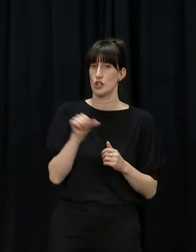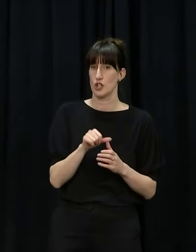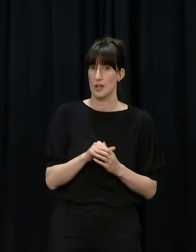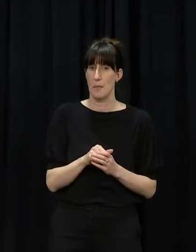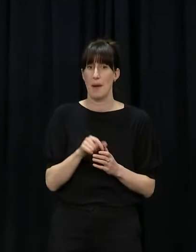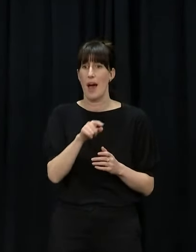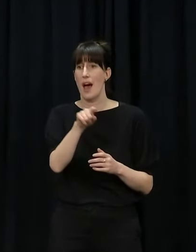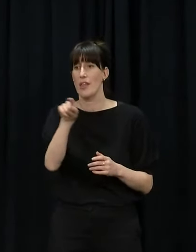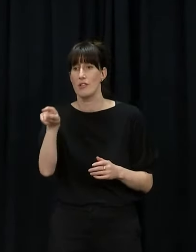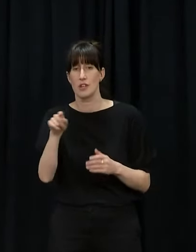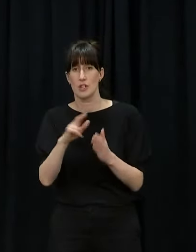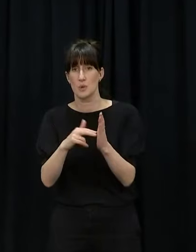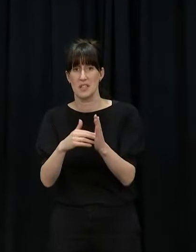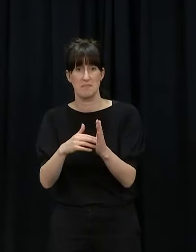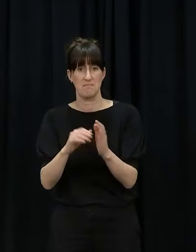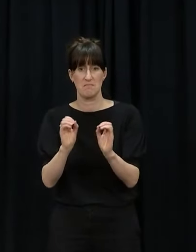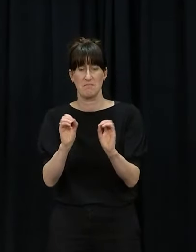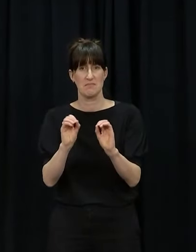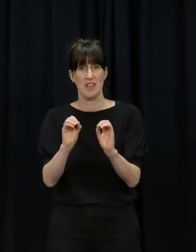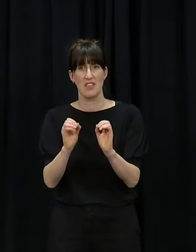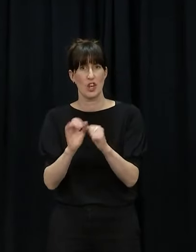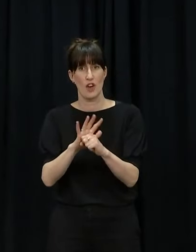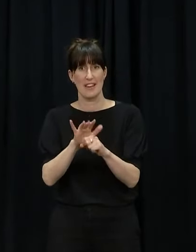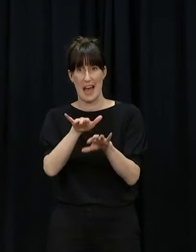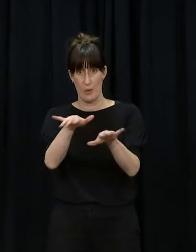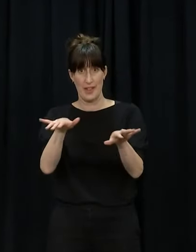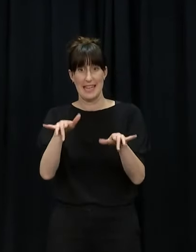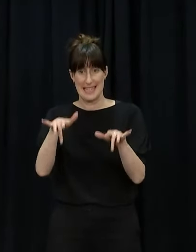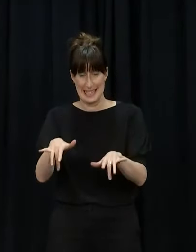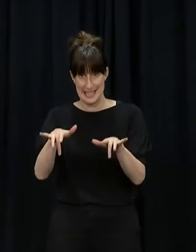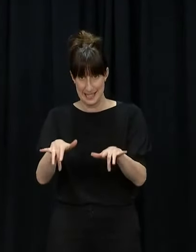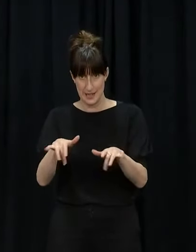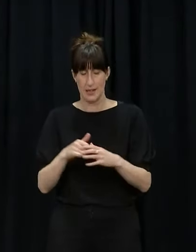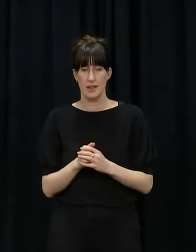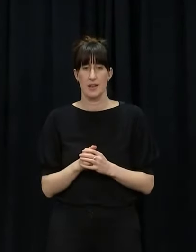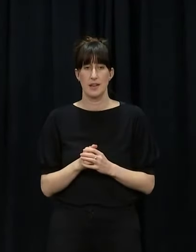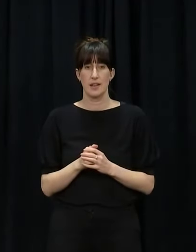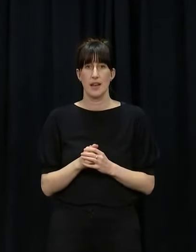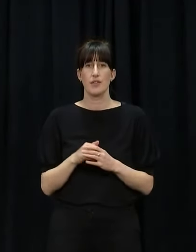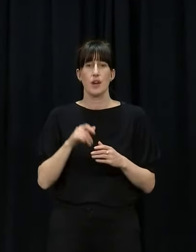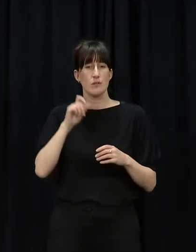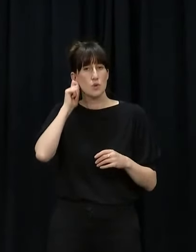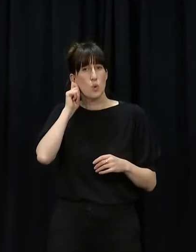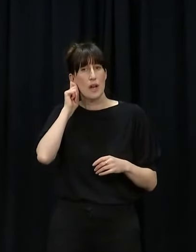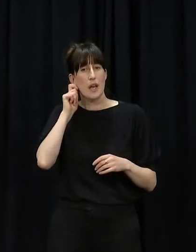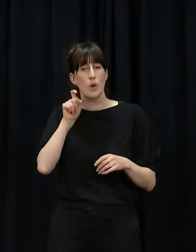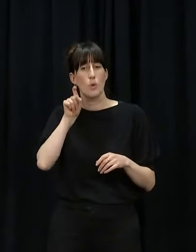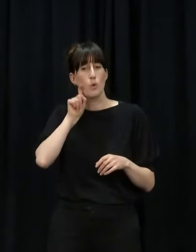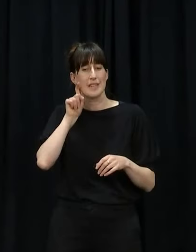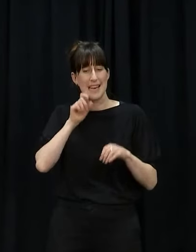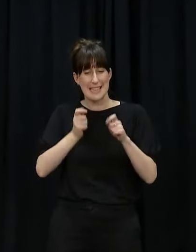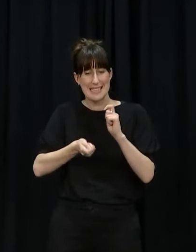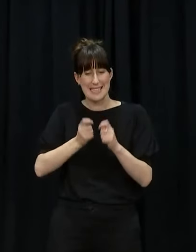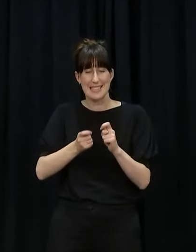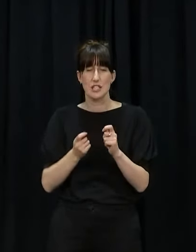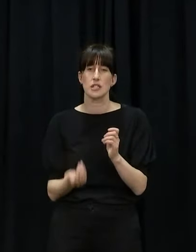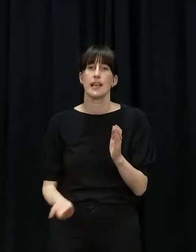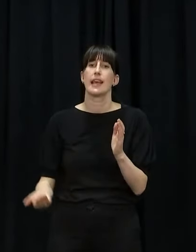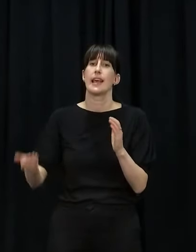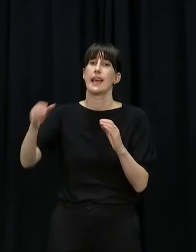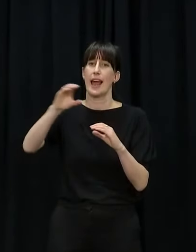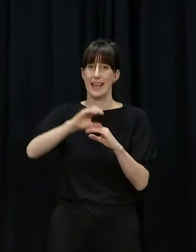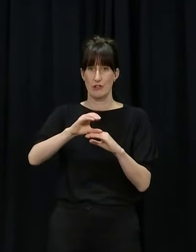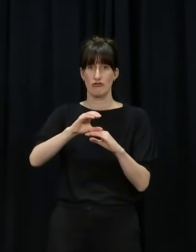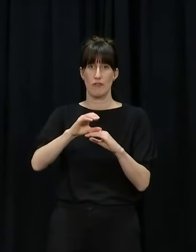of the wastewater testing is particularly helpful, just as a supplement, really, to the community